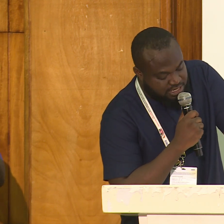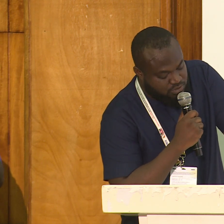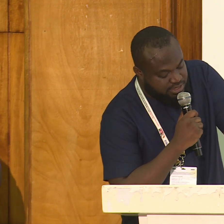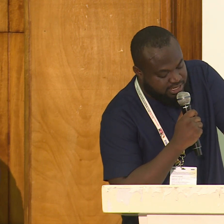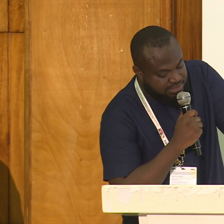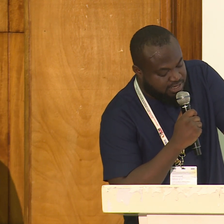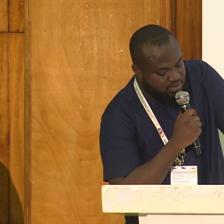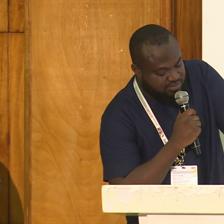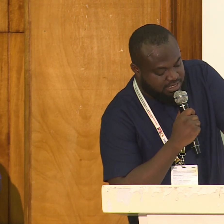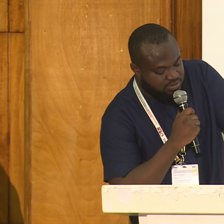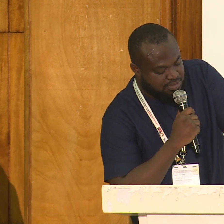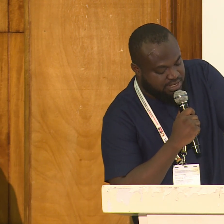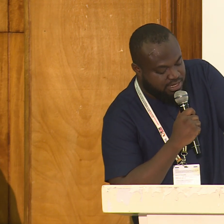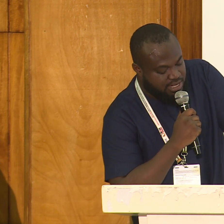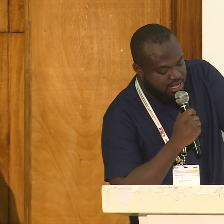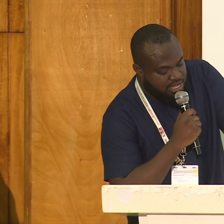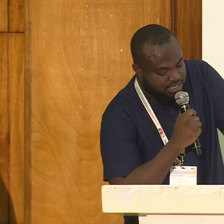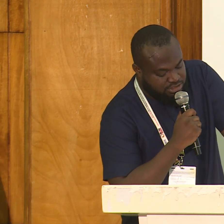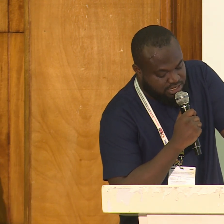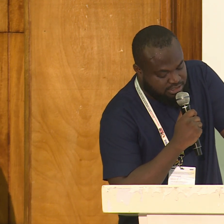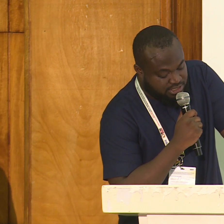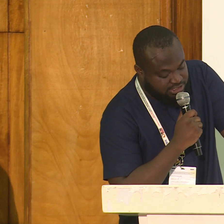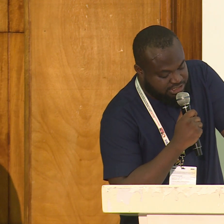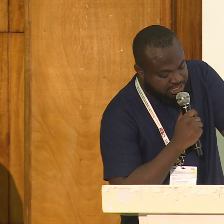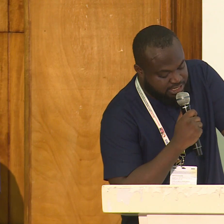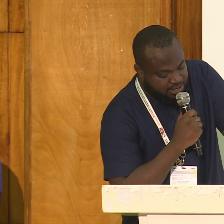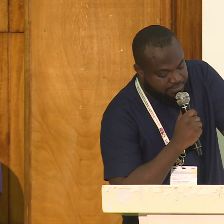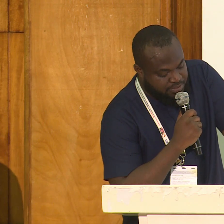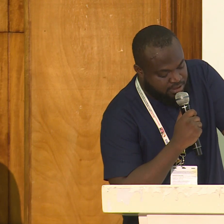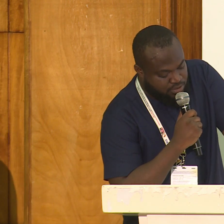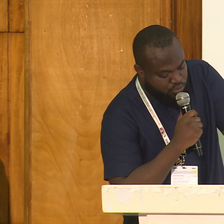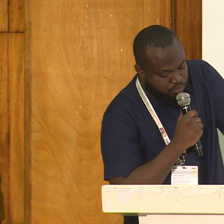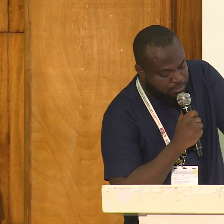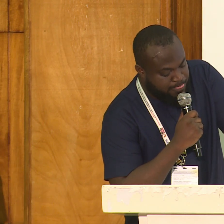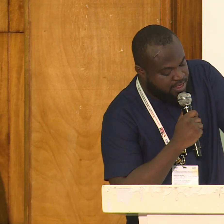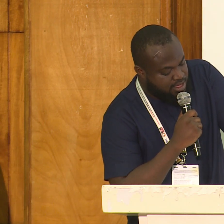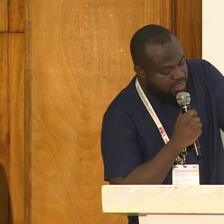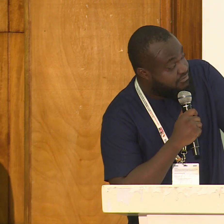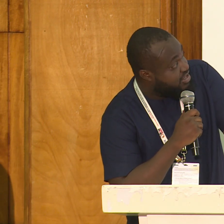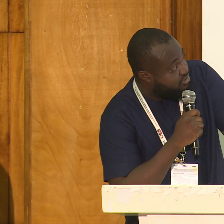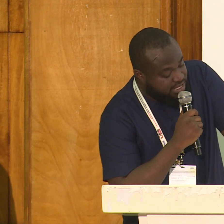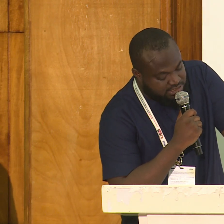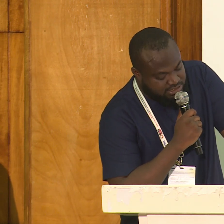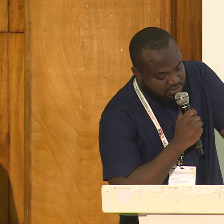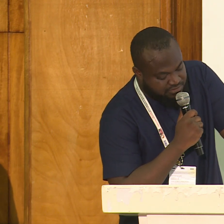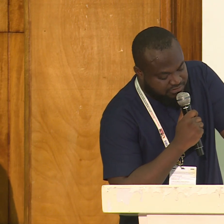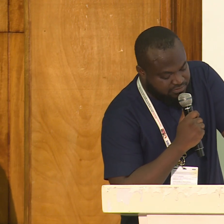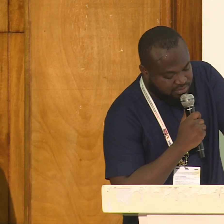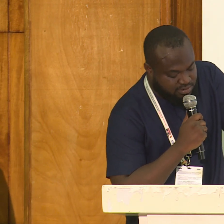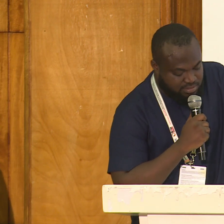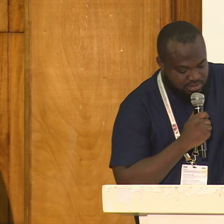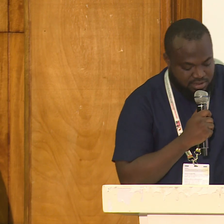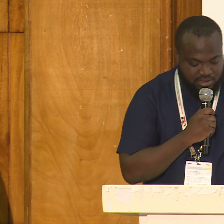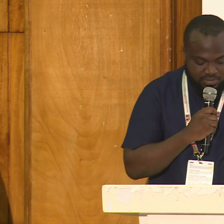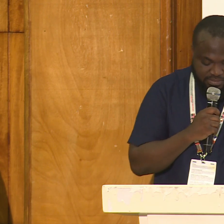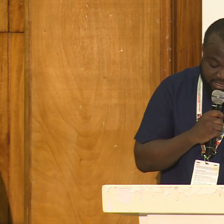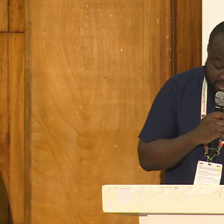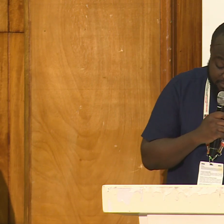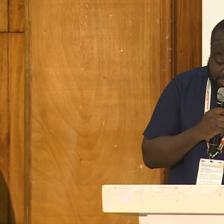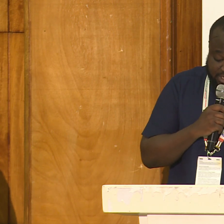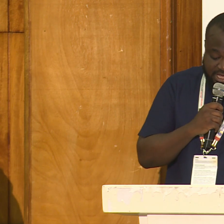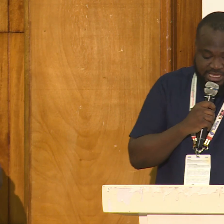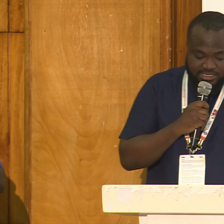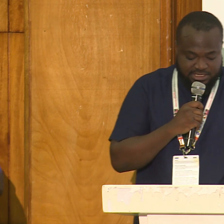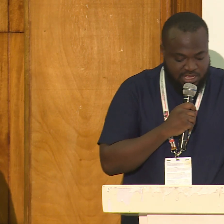female sex workers, men who have sex with men, and transgender group. The first case of